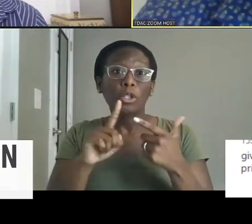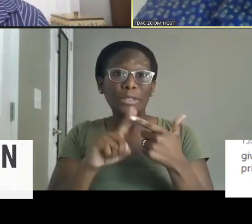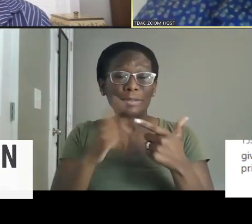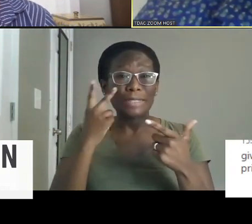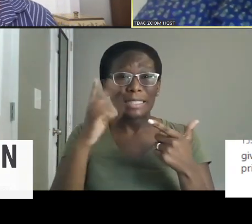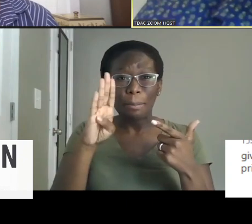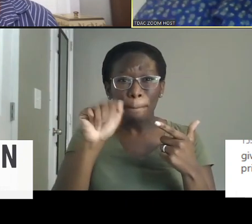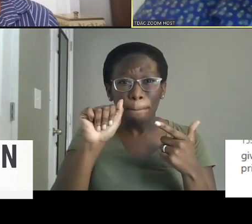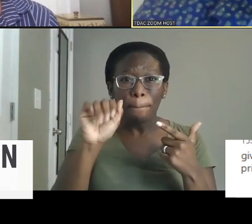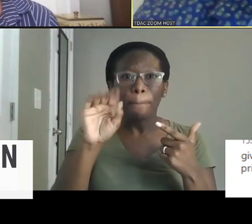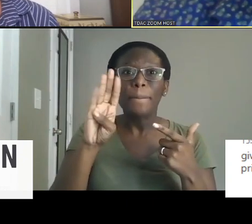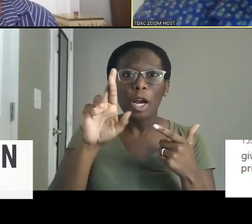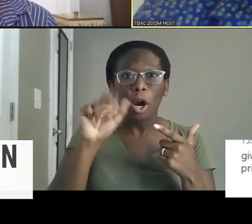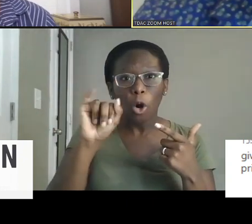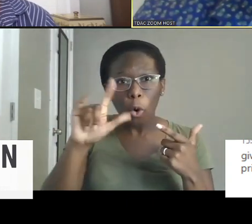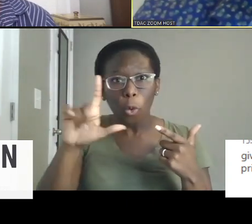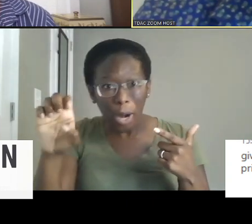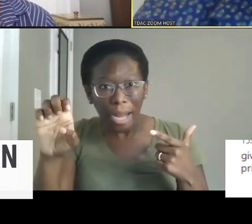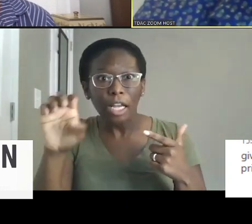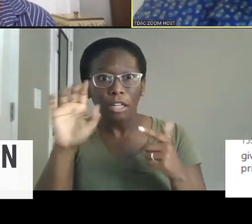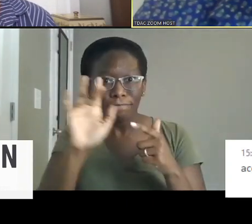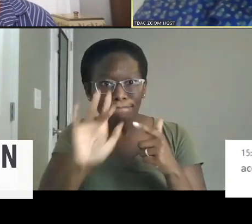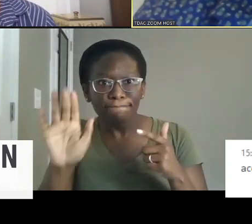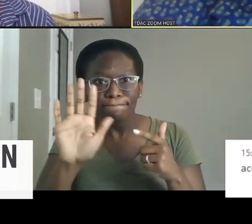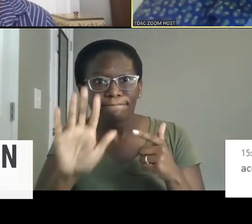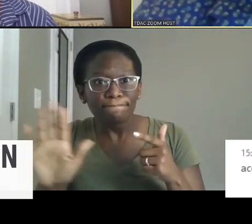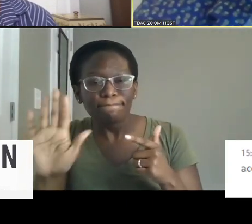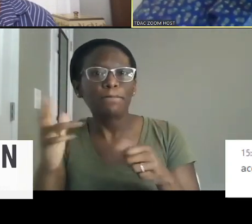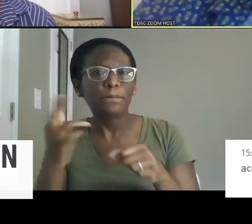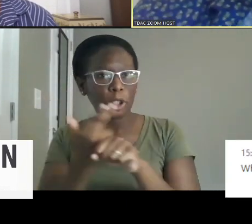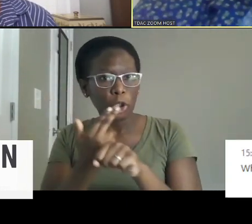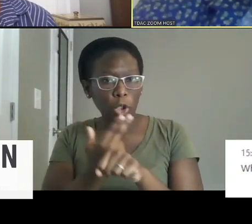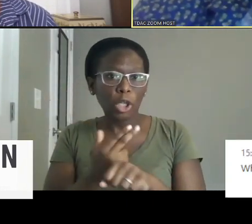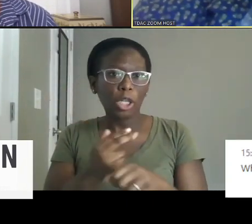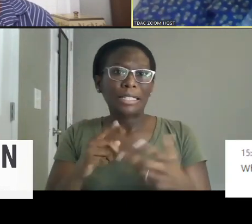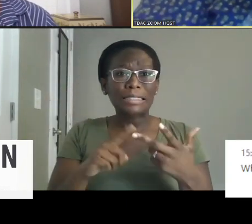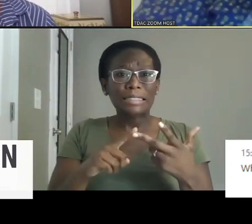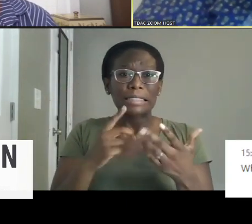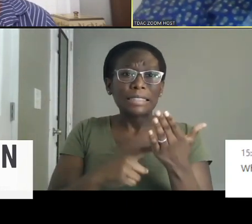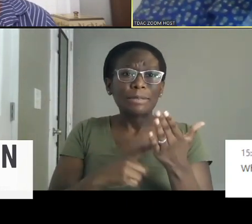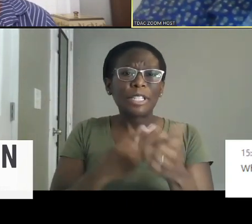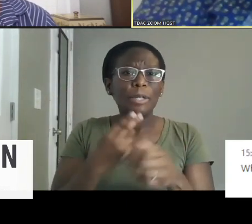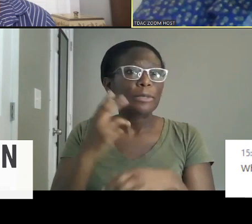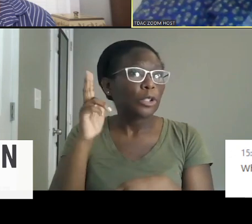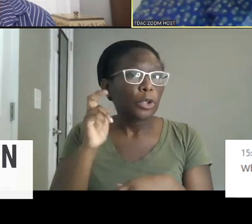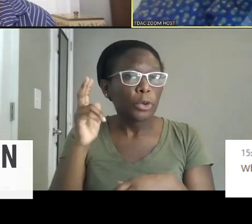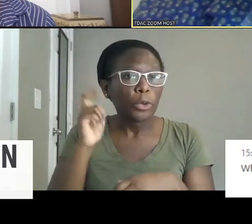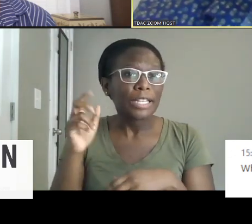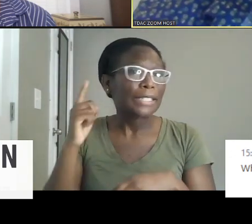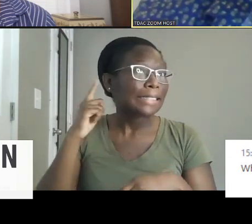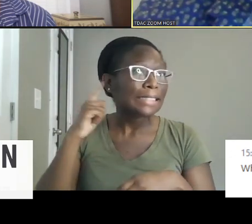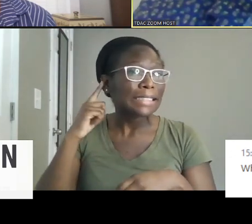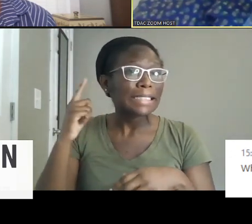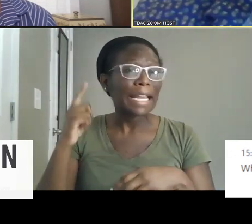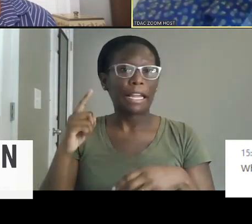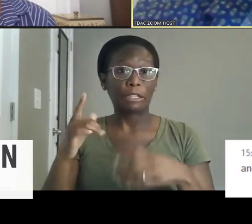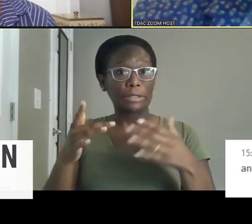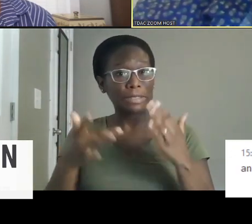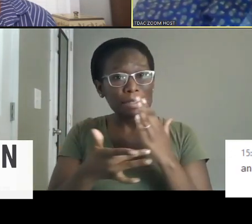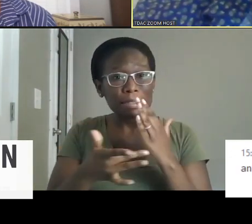that have automated sound, we still need more done in